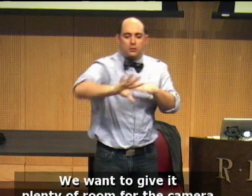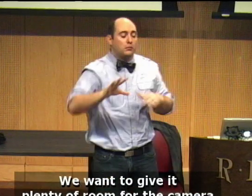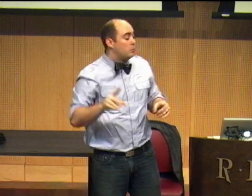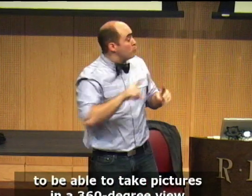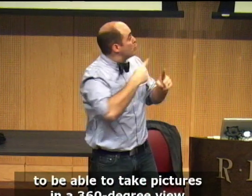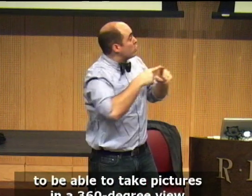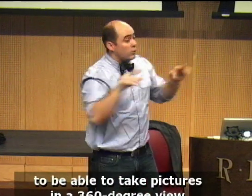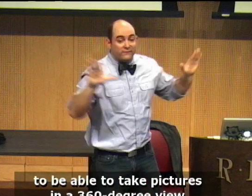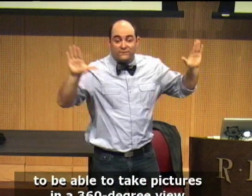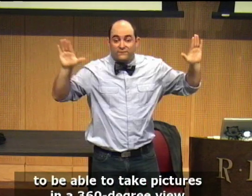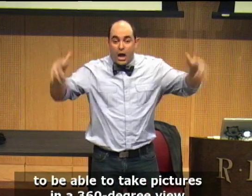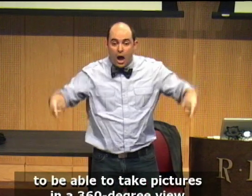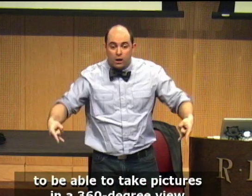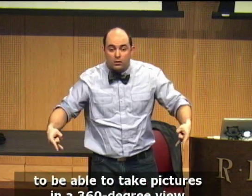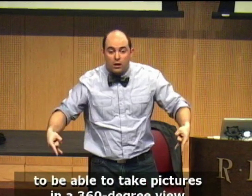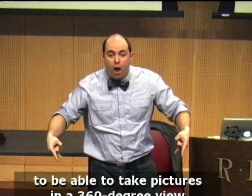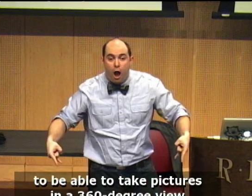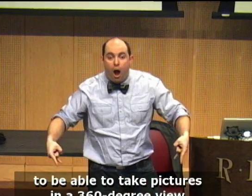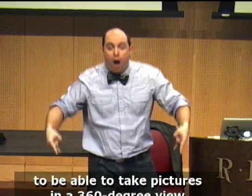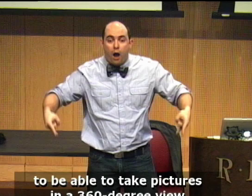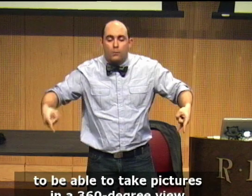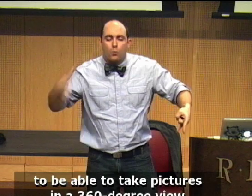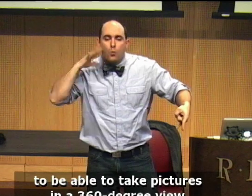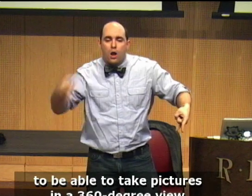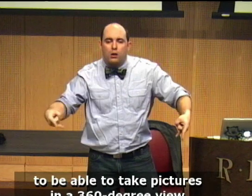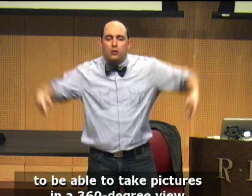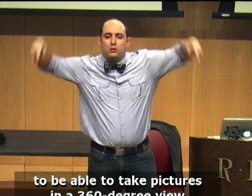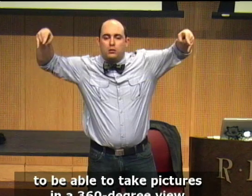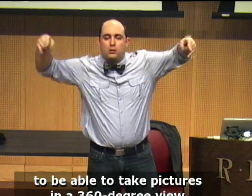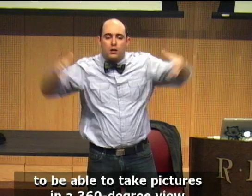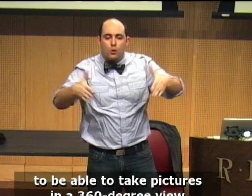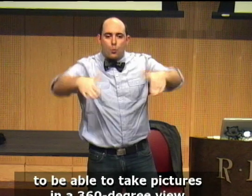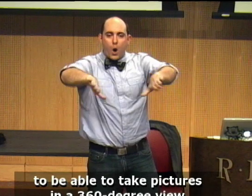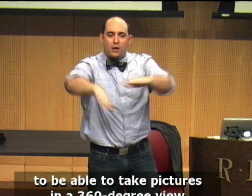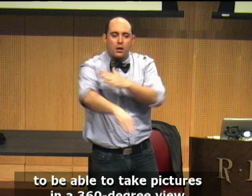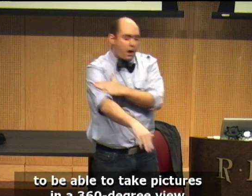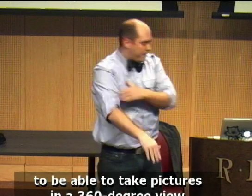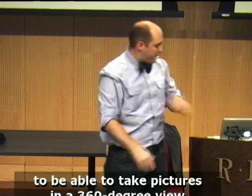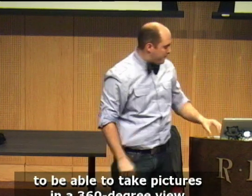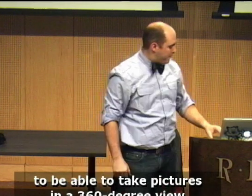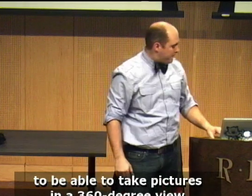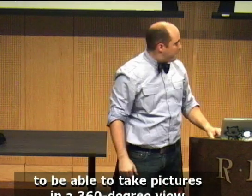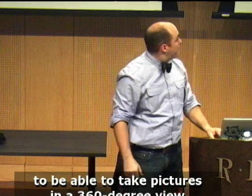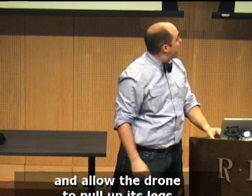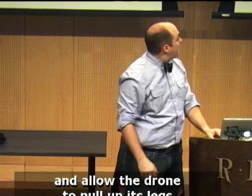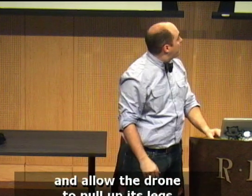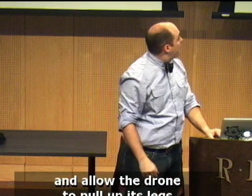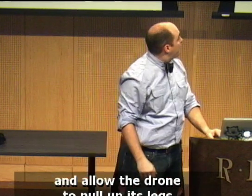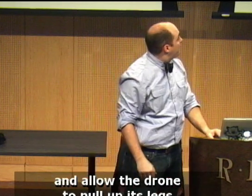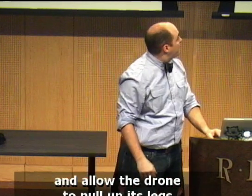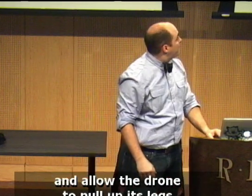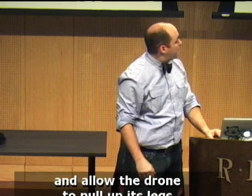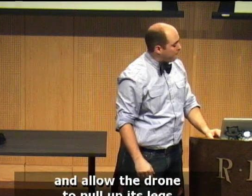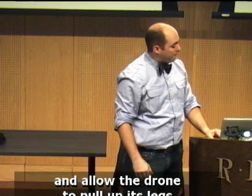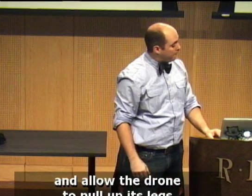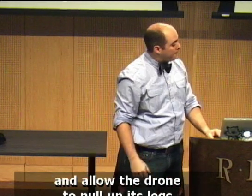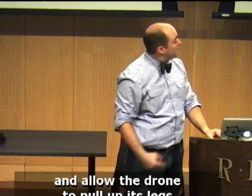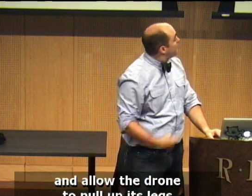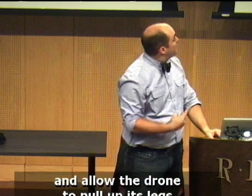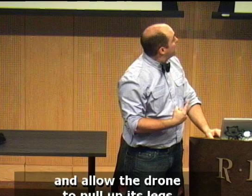be able to take pictures in a 360-degree view and allow the drone to pull up its legs so